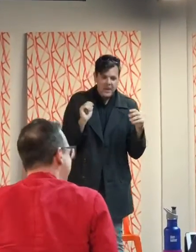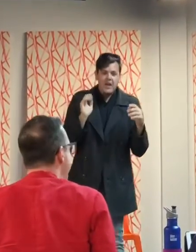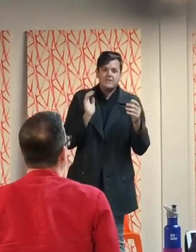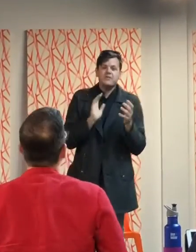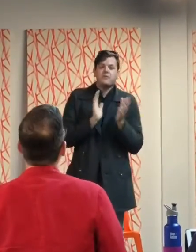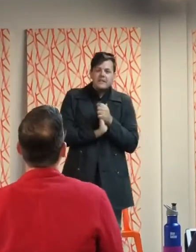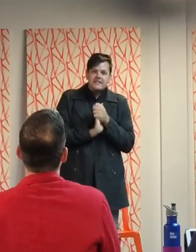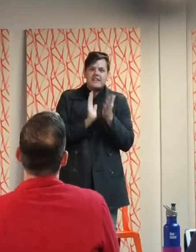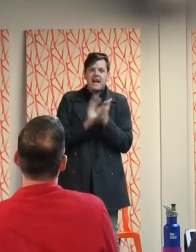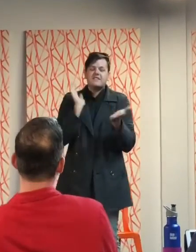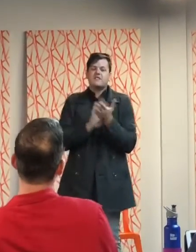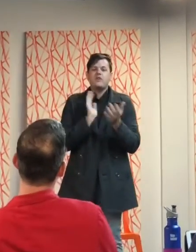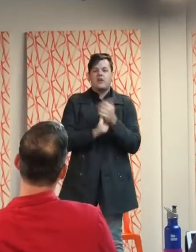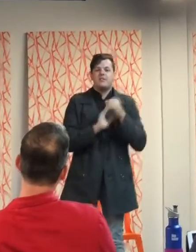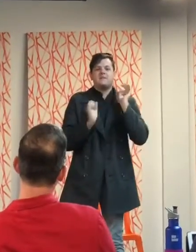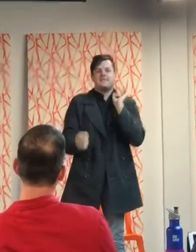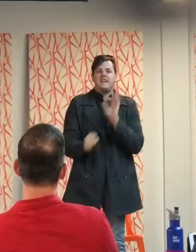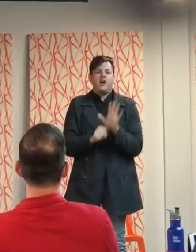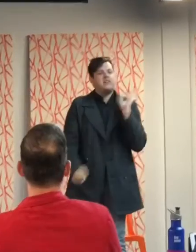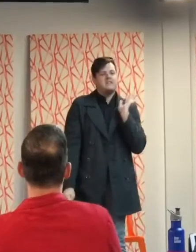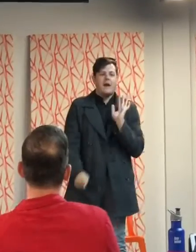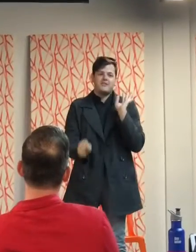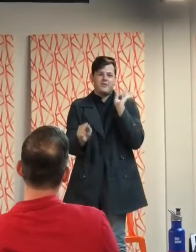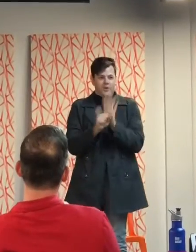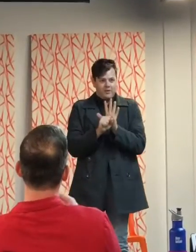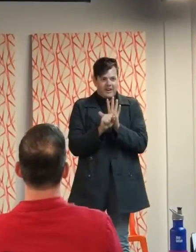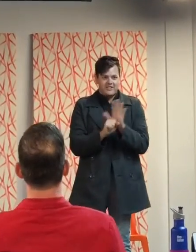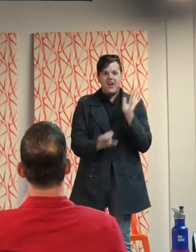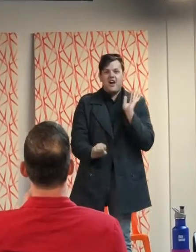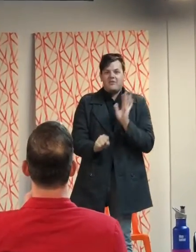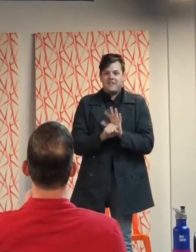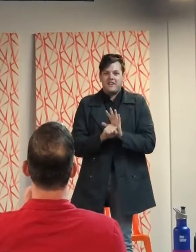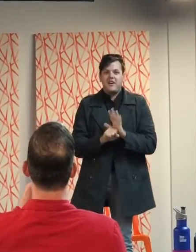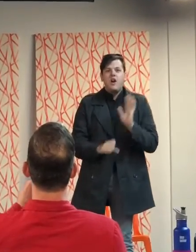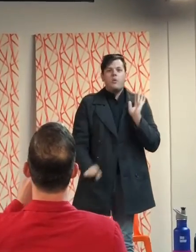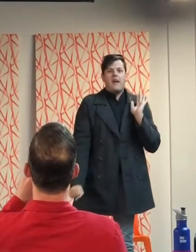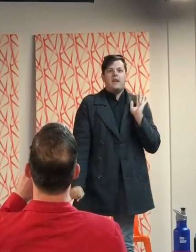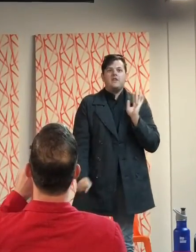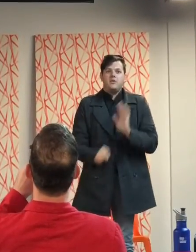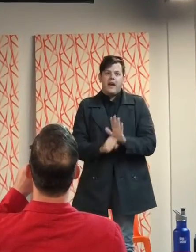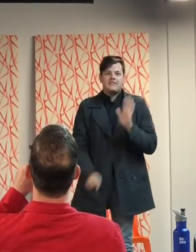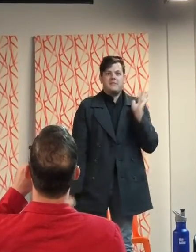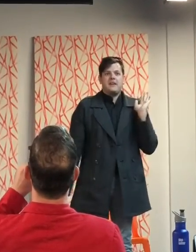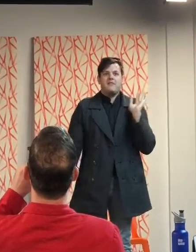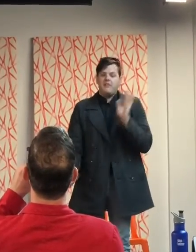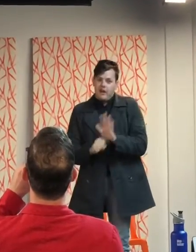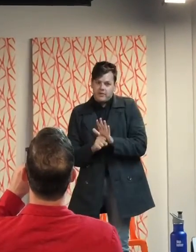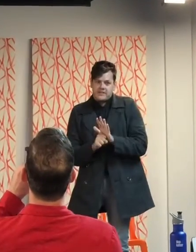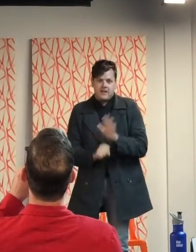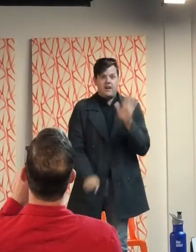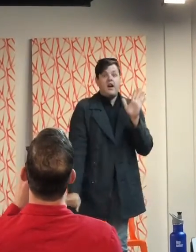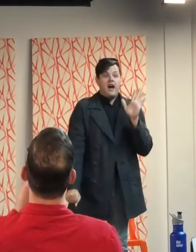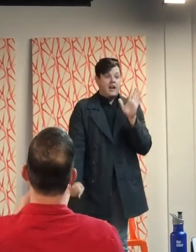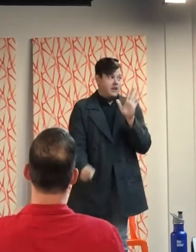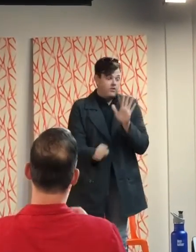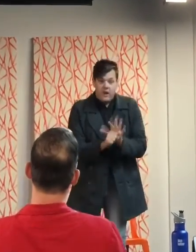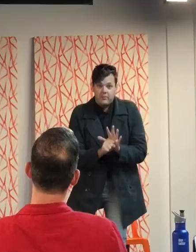And so the reason Cats is so good is because it harkens back to a golden age of theater where you had to be a phenomenal singer, an incredible